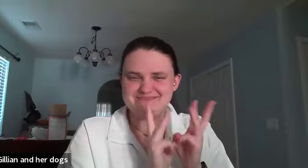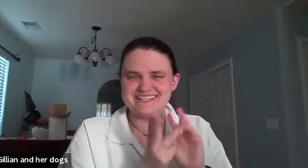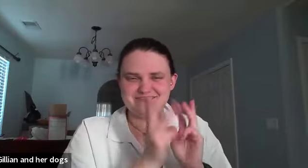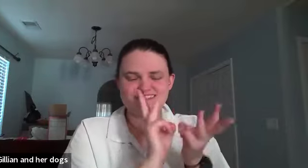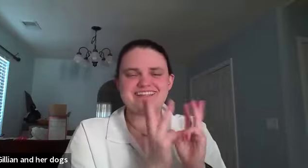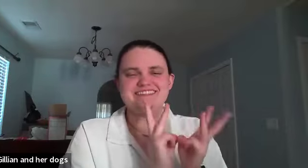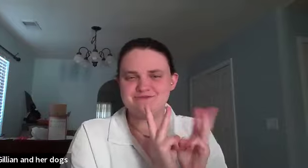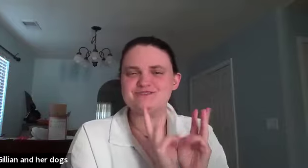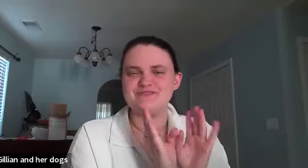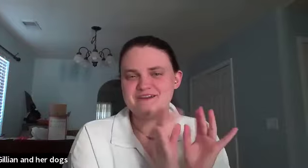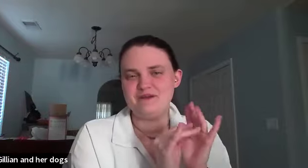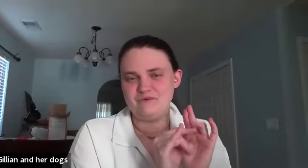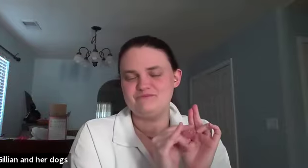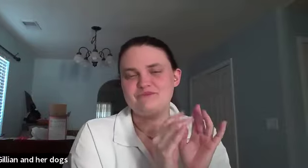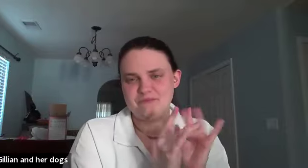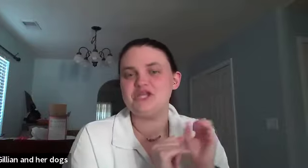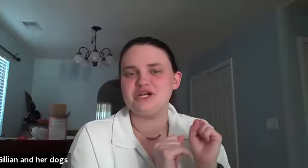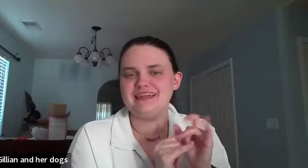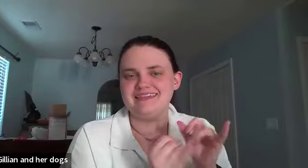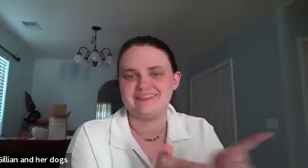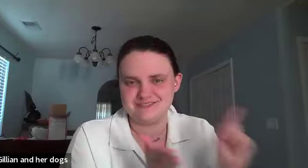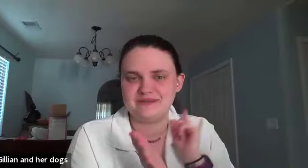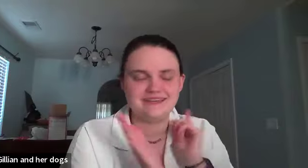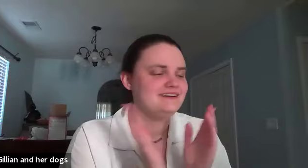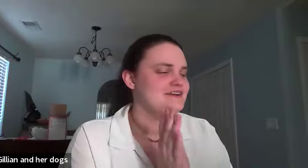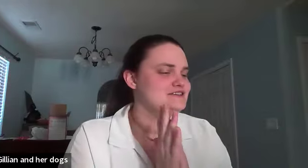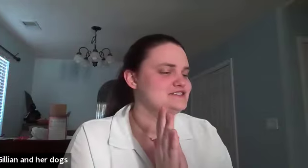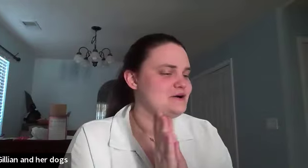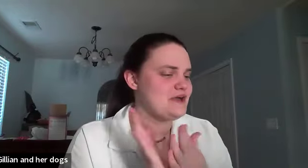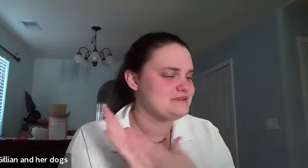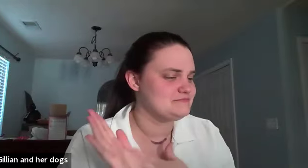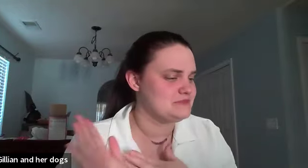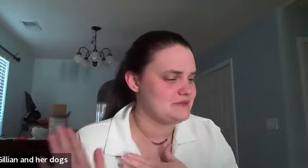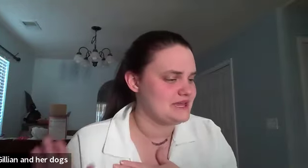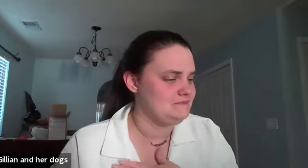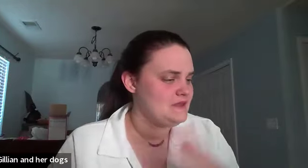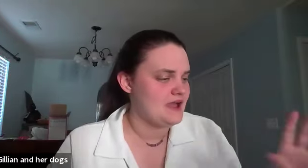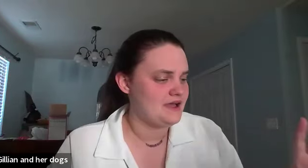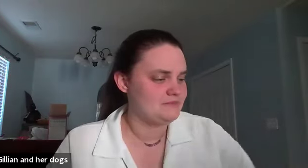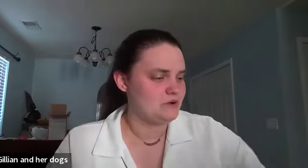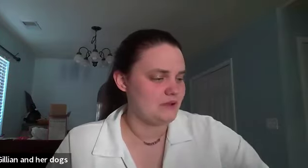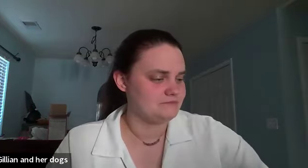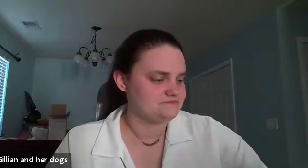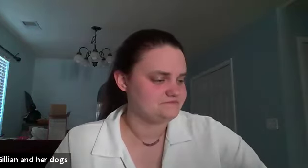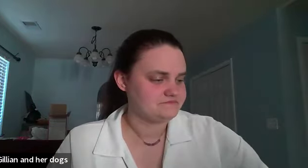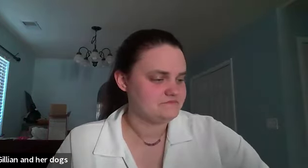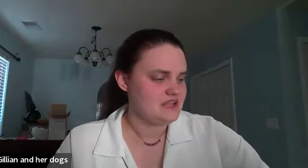questioning myself because I was like, this feels very familiar like last week. So that was my bad. Okay.